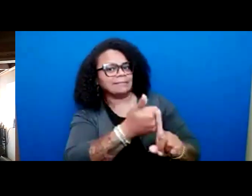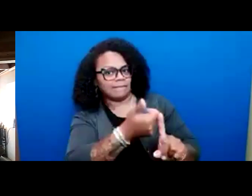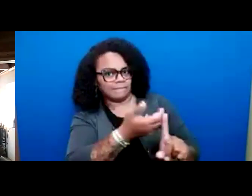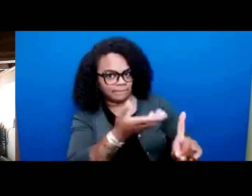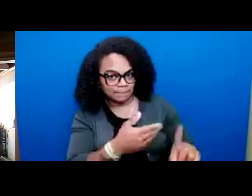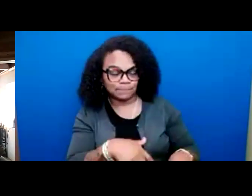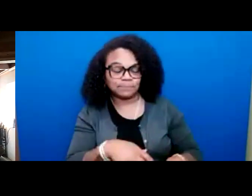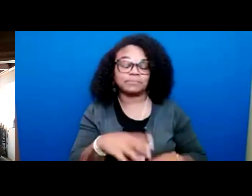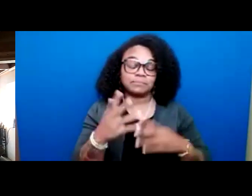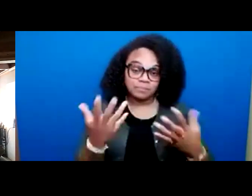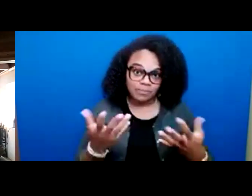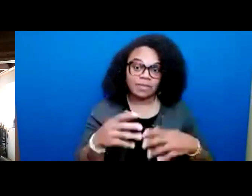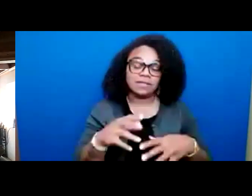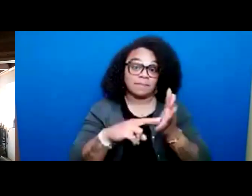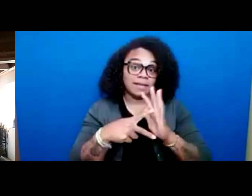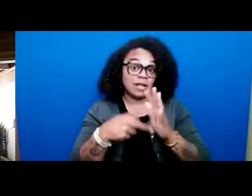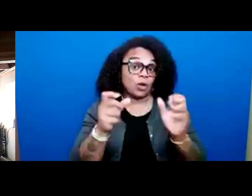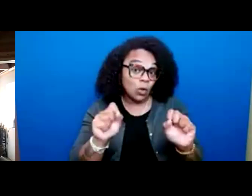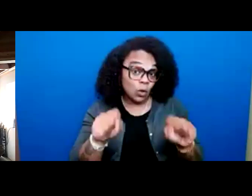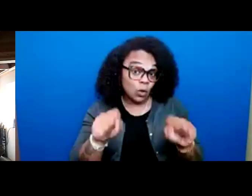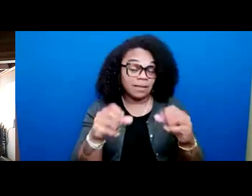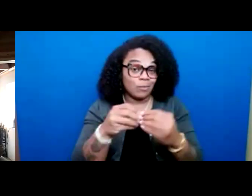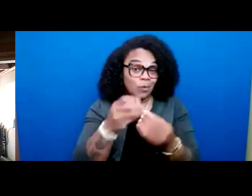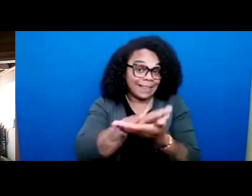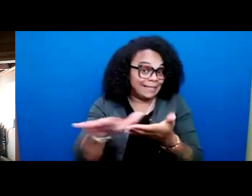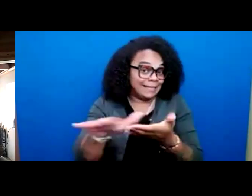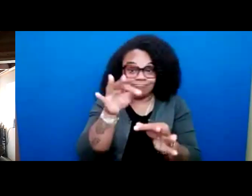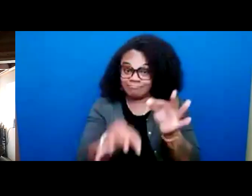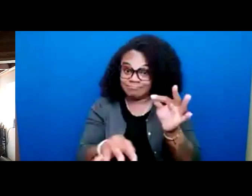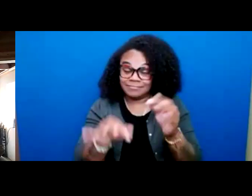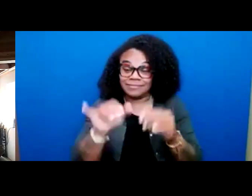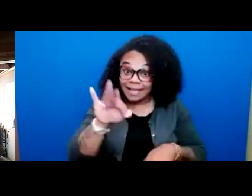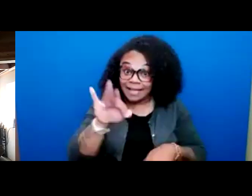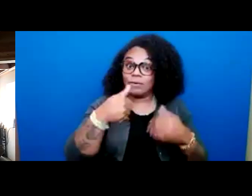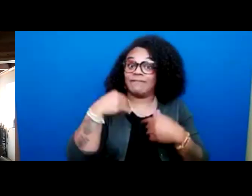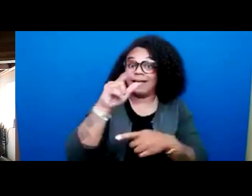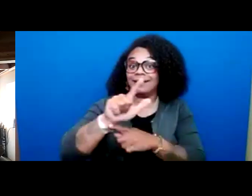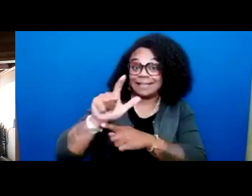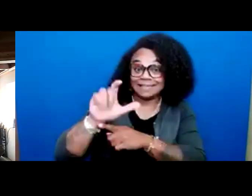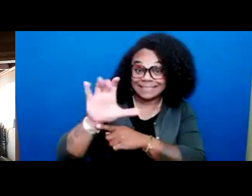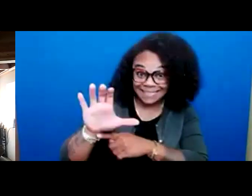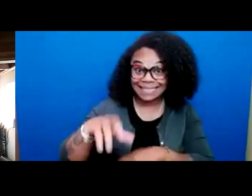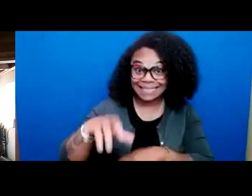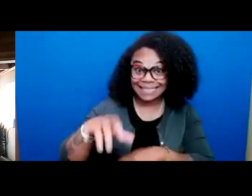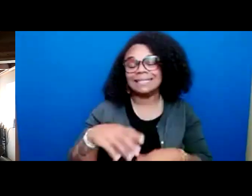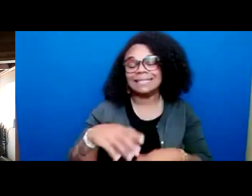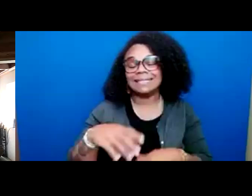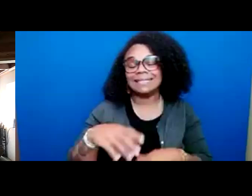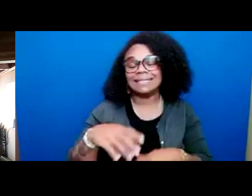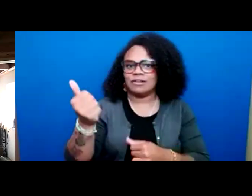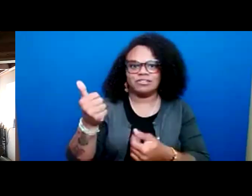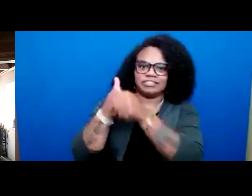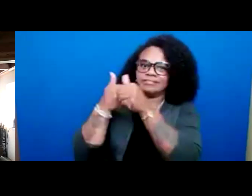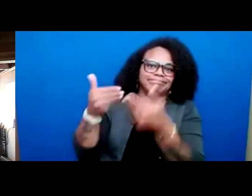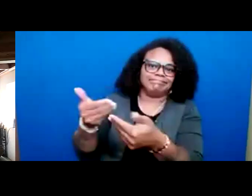that, it can often be cleaner and simpler if you have an LLC to just stick with the default filing as a